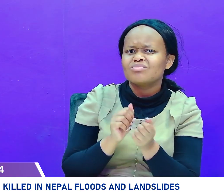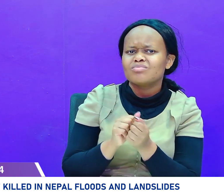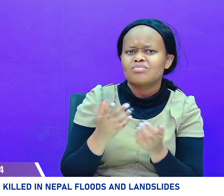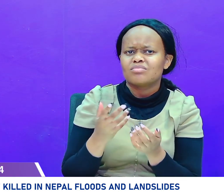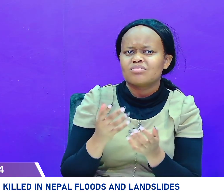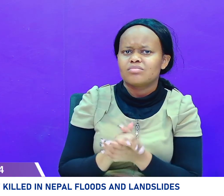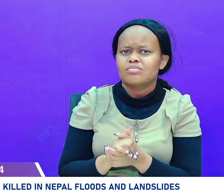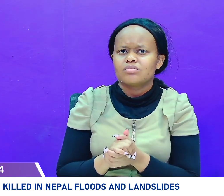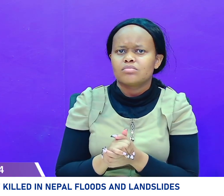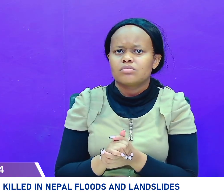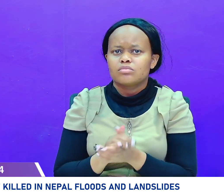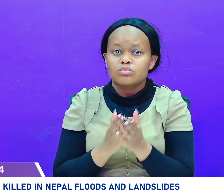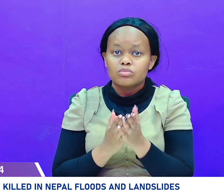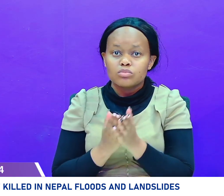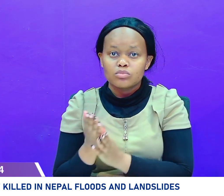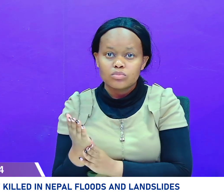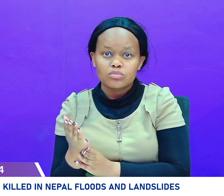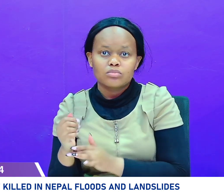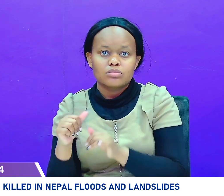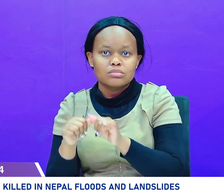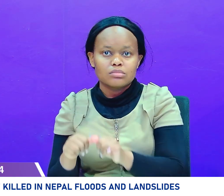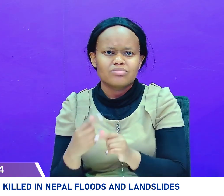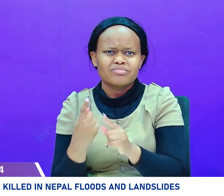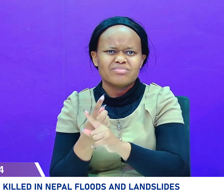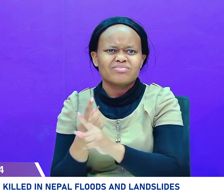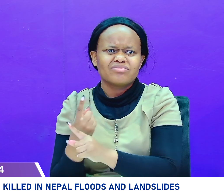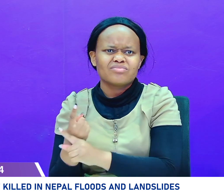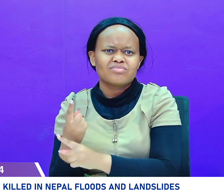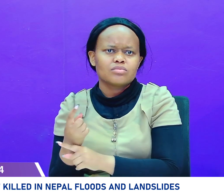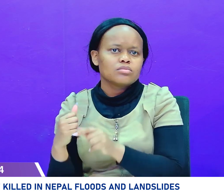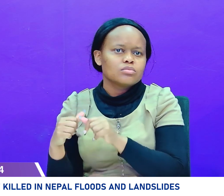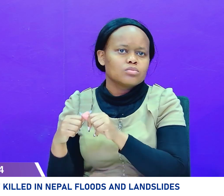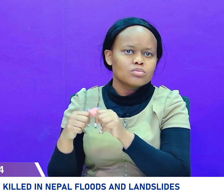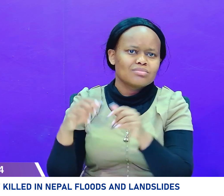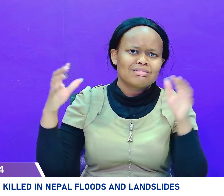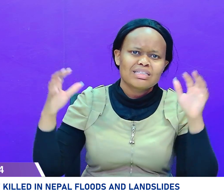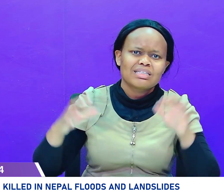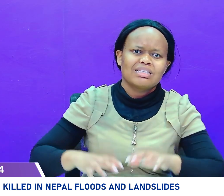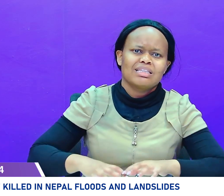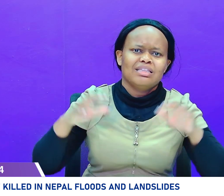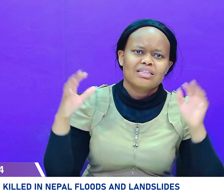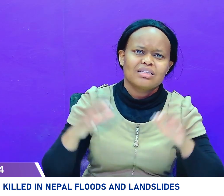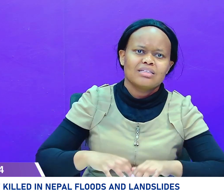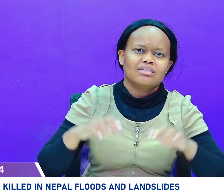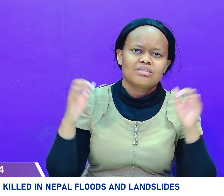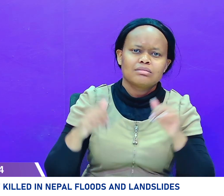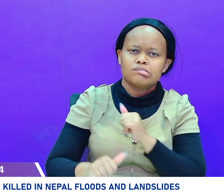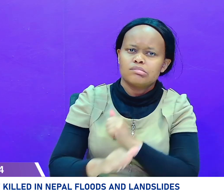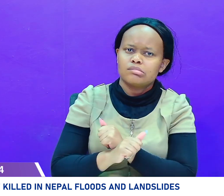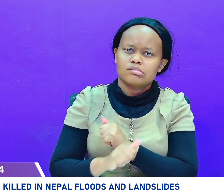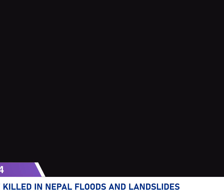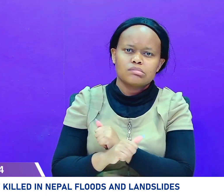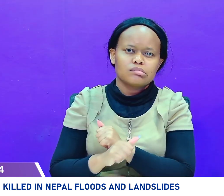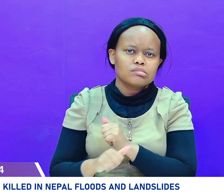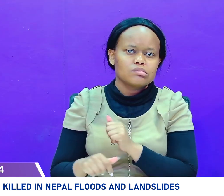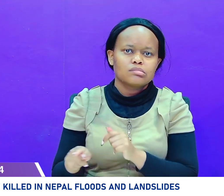Mahat, rescue teams have been deployed to the worst-hit districts, though access remains difficult due